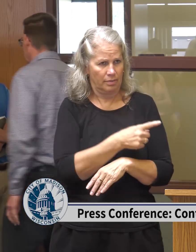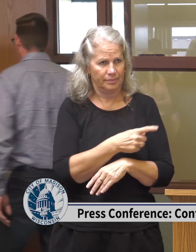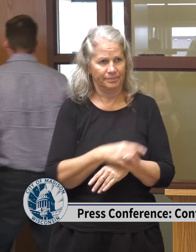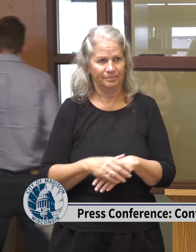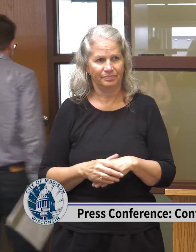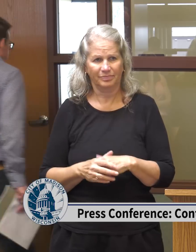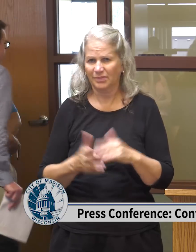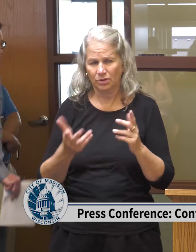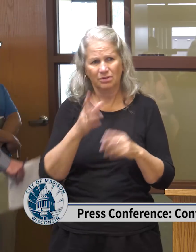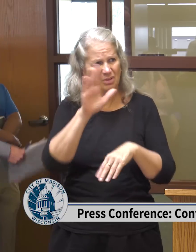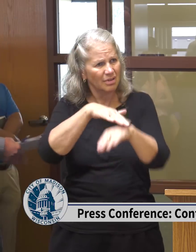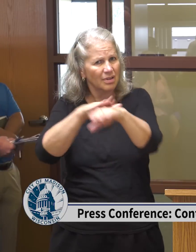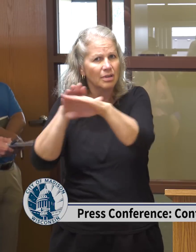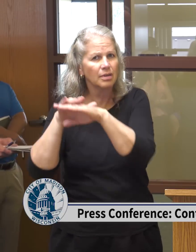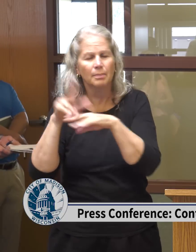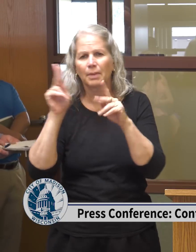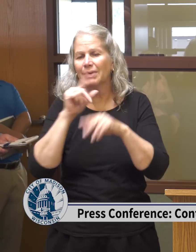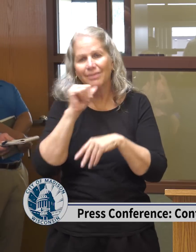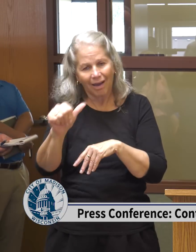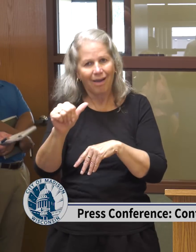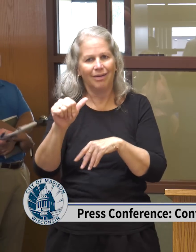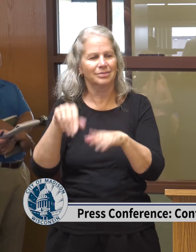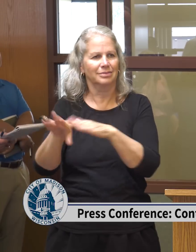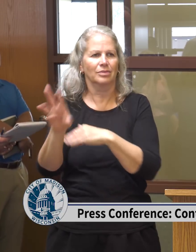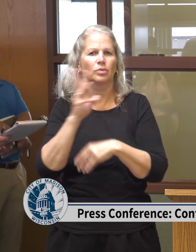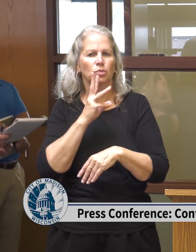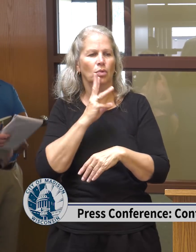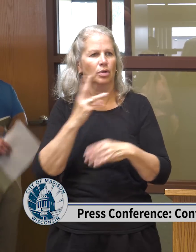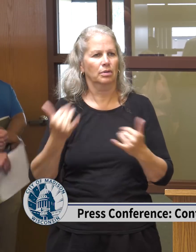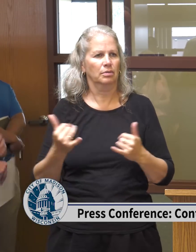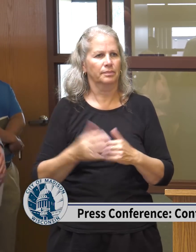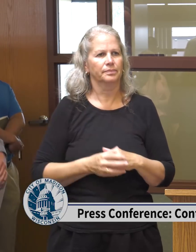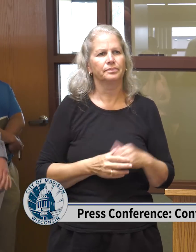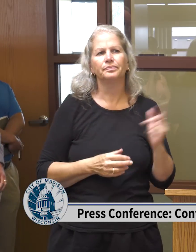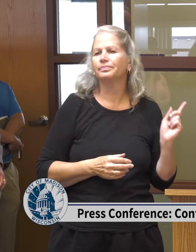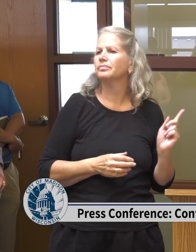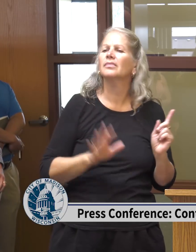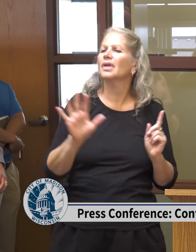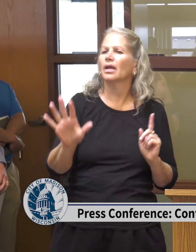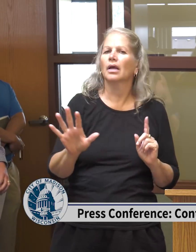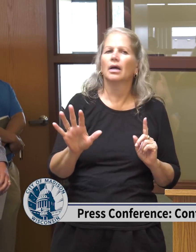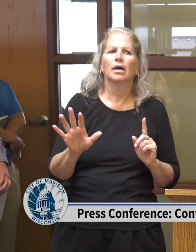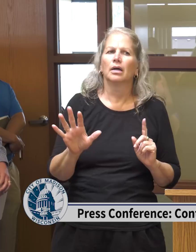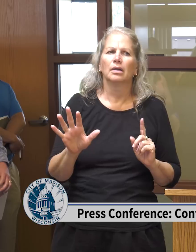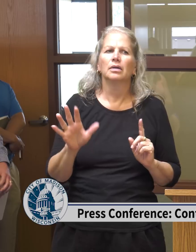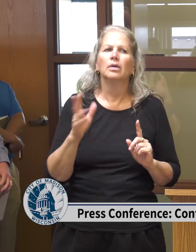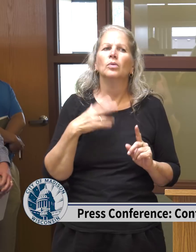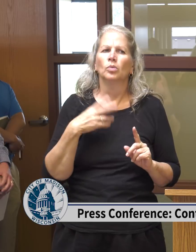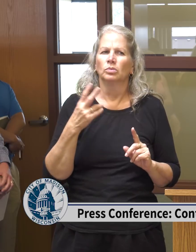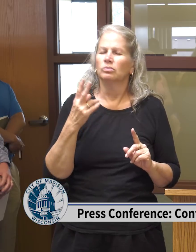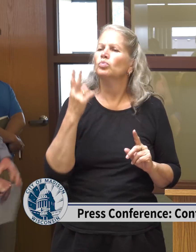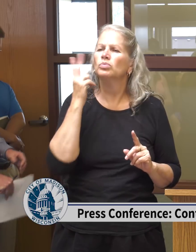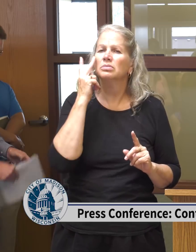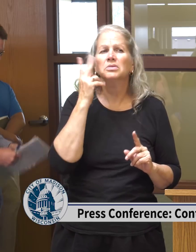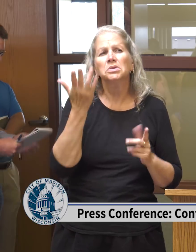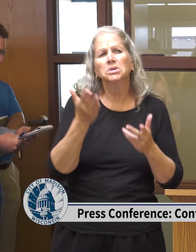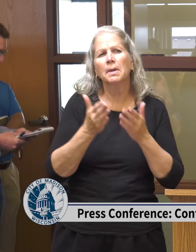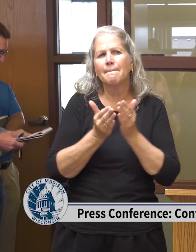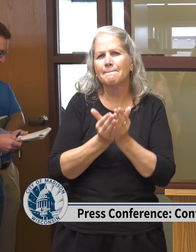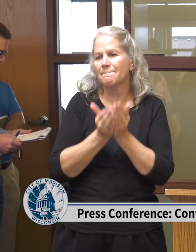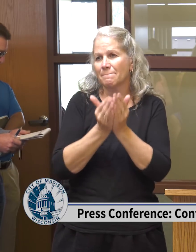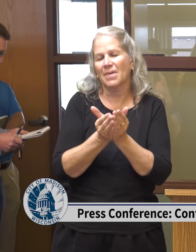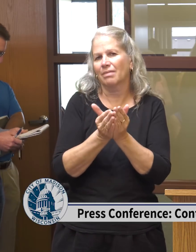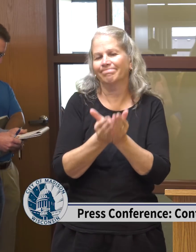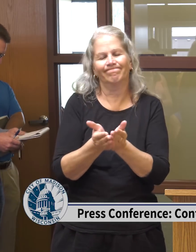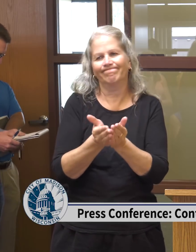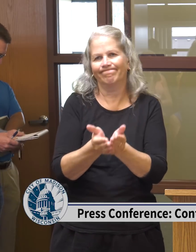that the boating restrictions on the lakes will be lifted by Labor Day weekend. We anticipate